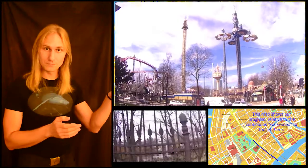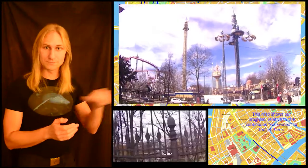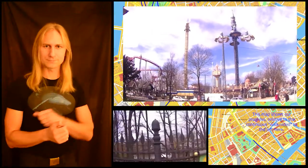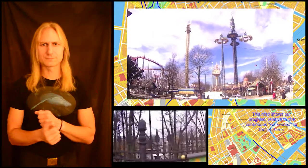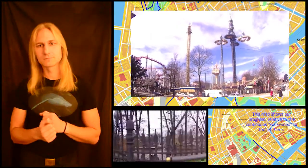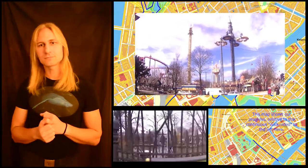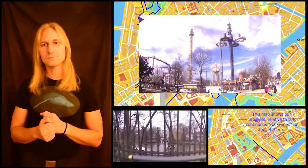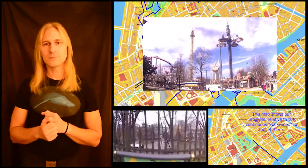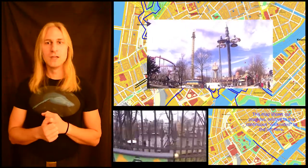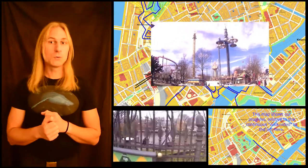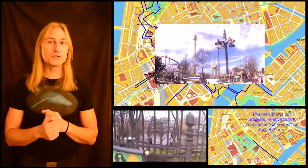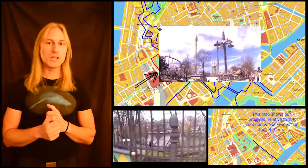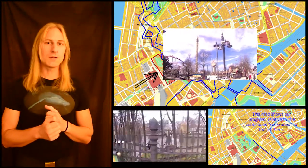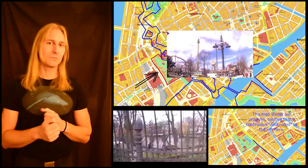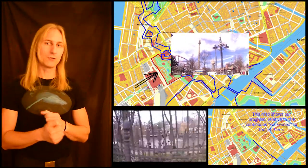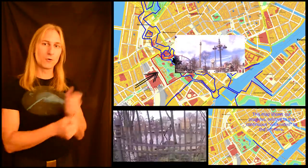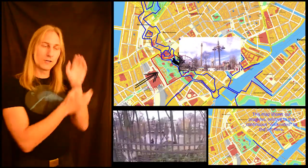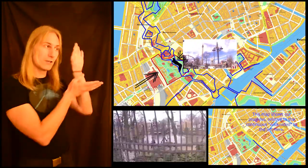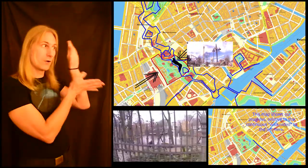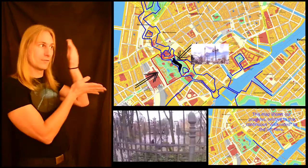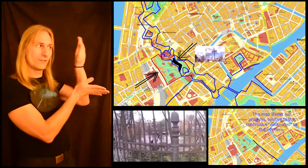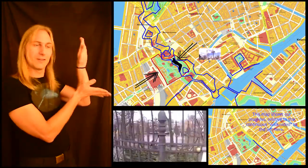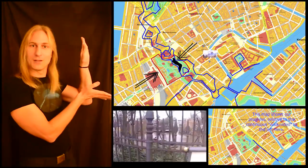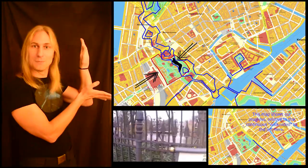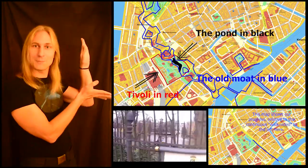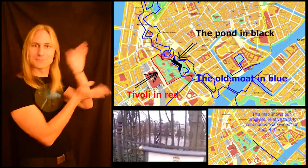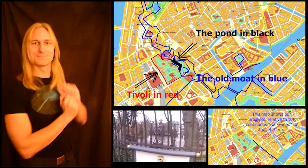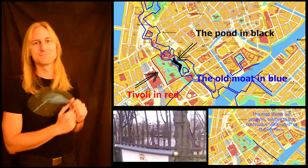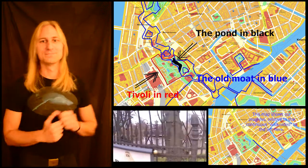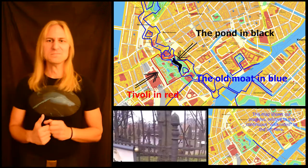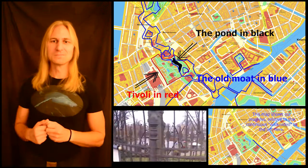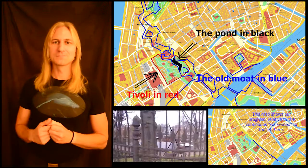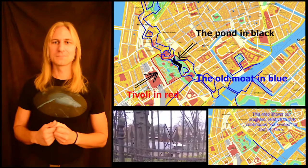moat, which shape has been drawn in on this here map.